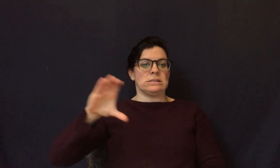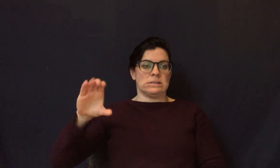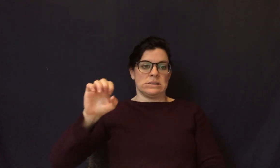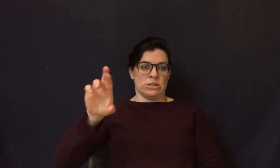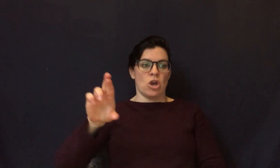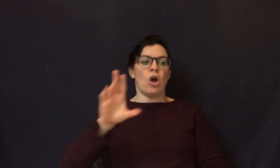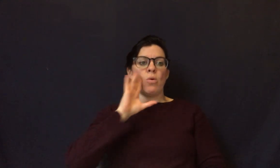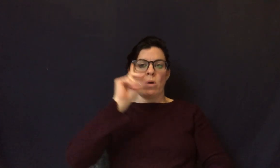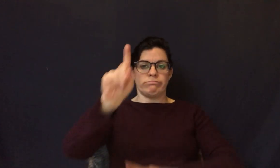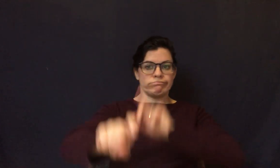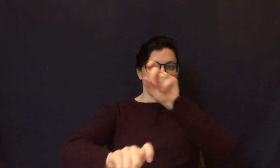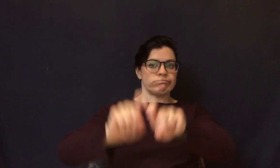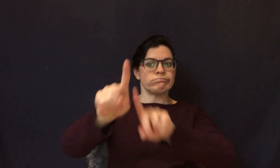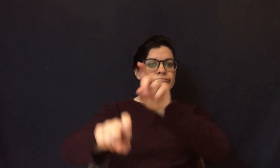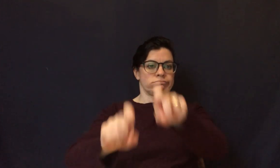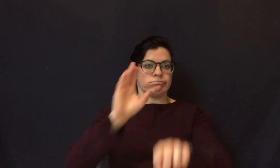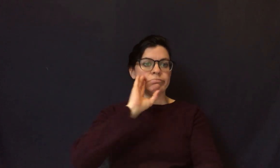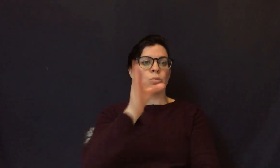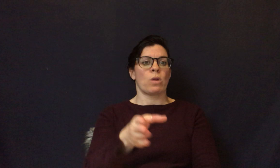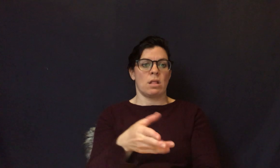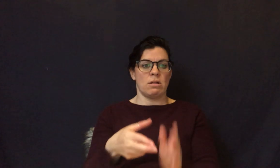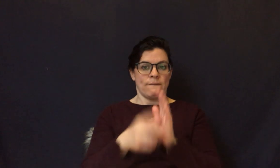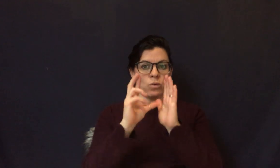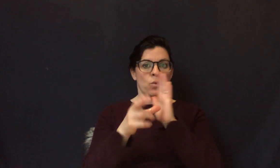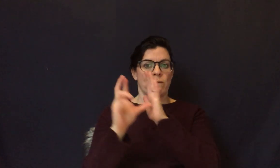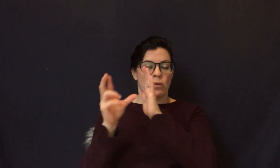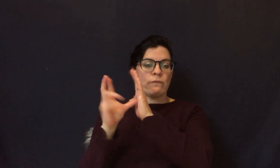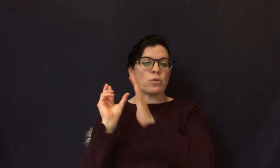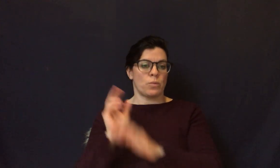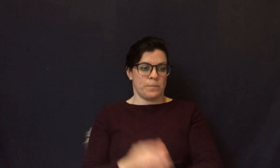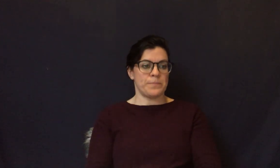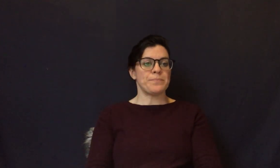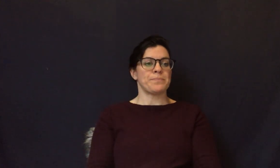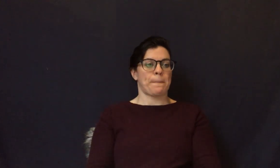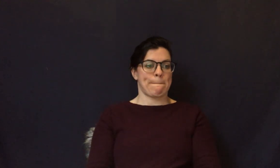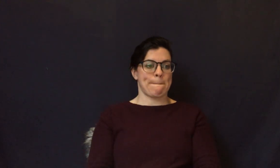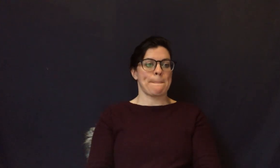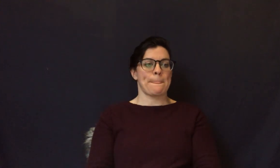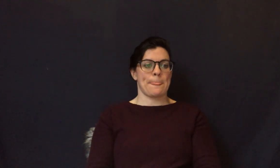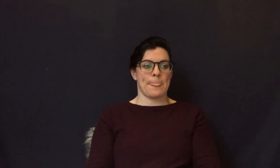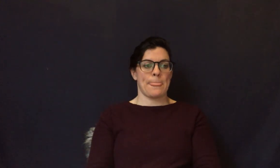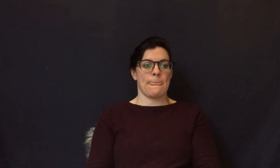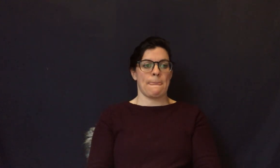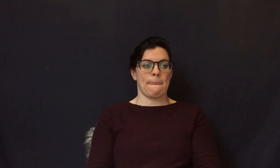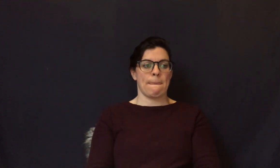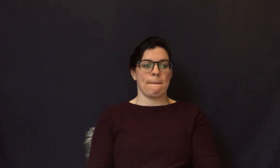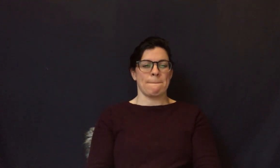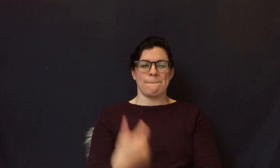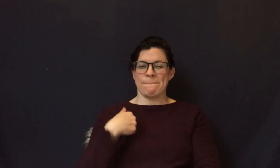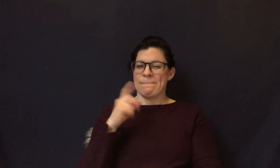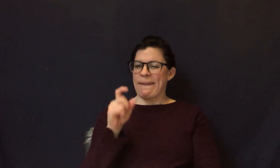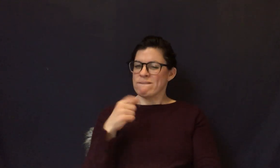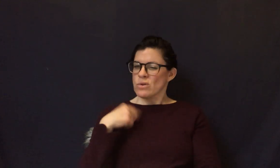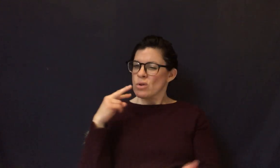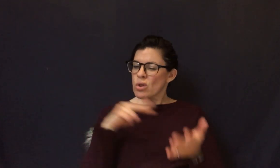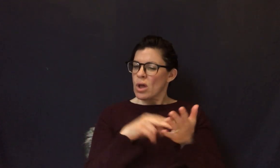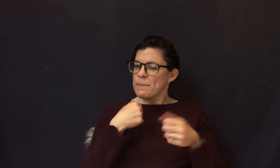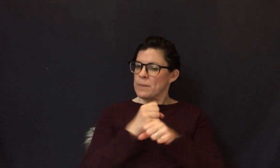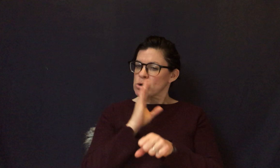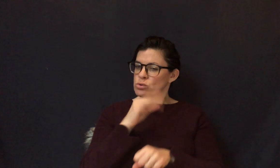answers. Now, am I going to have all the right answers off the top of my head? I'm not sure. I haven't looked at these questions for a while. If not, where do we get the